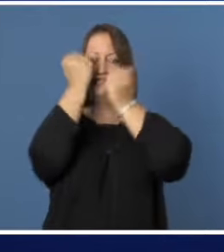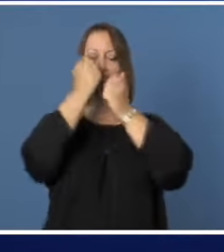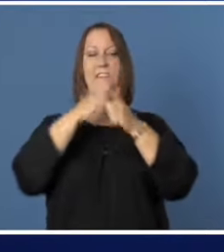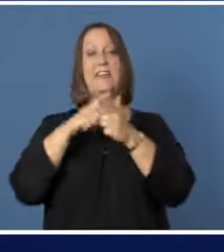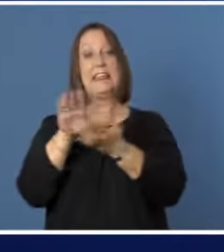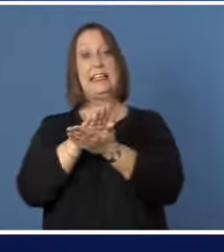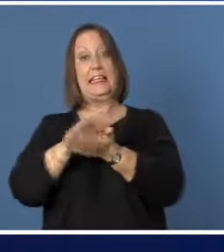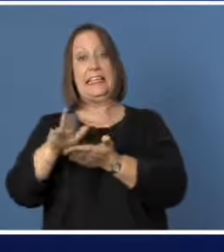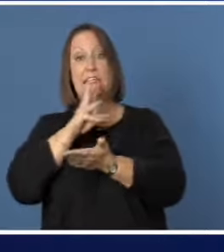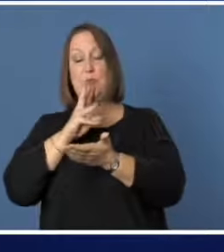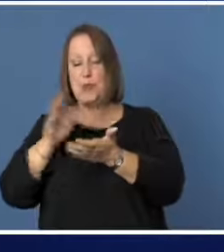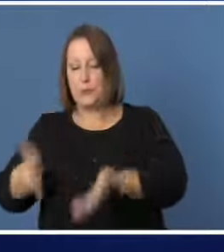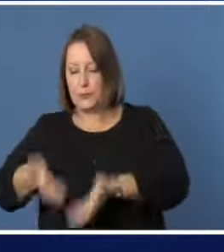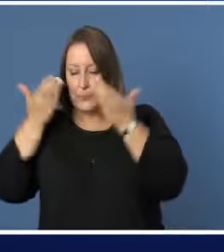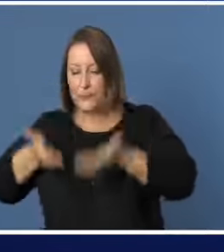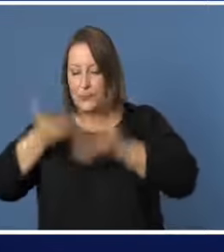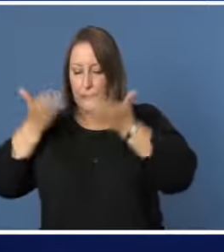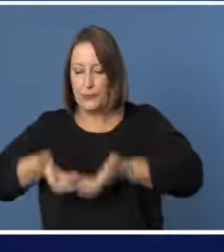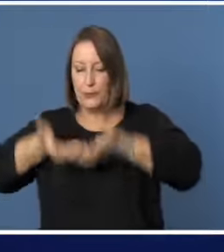water.